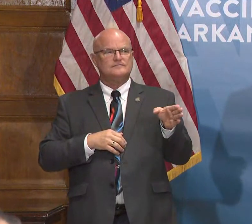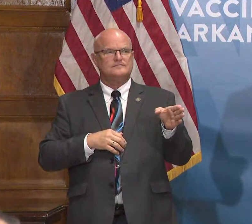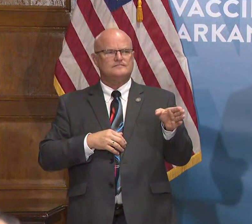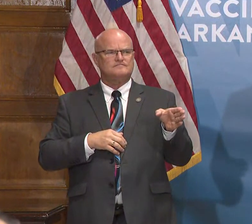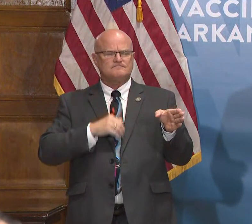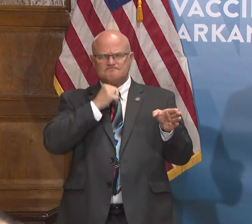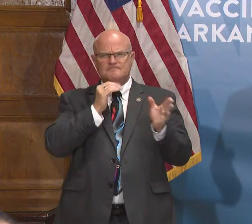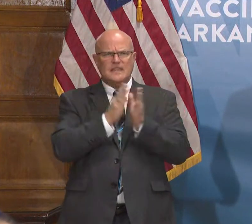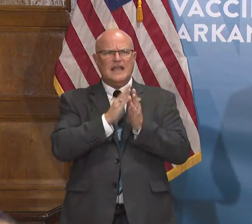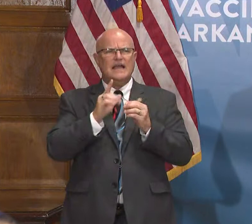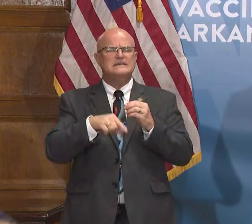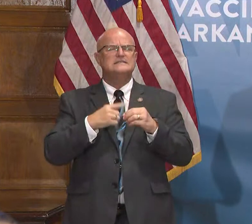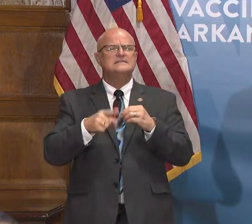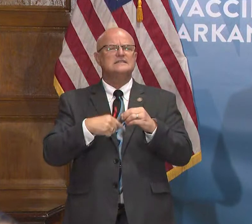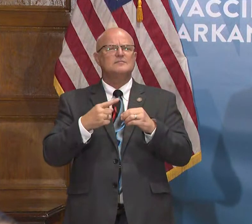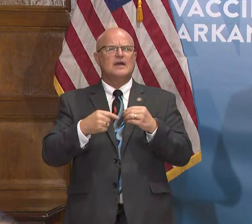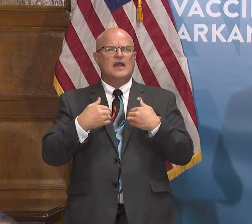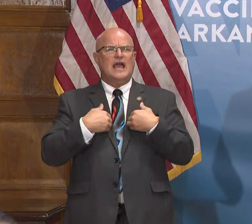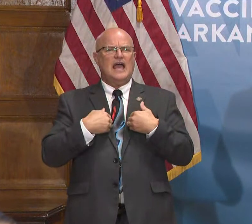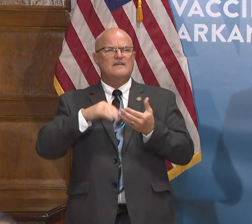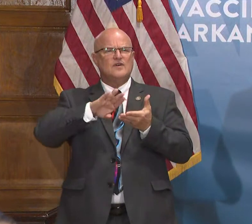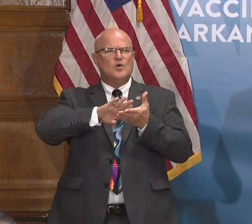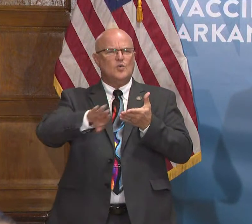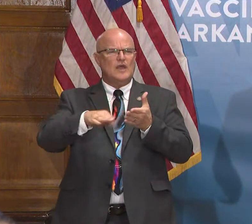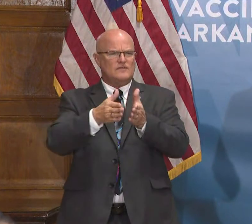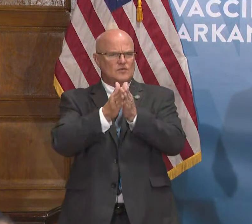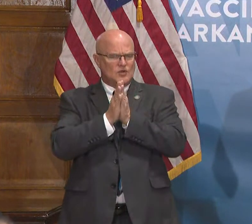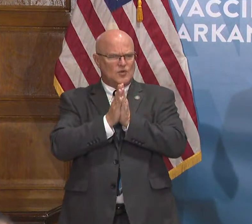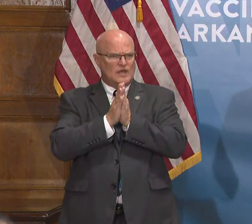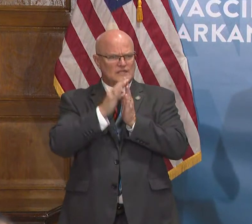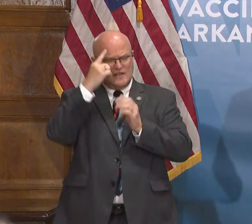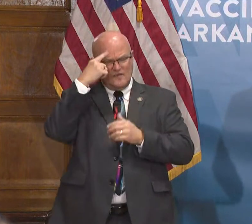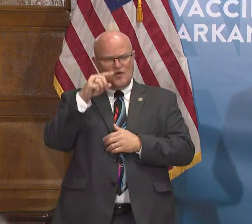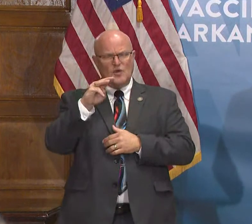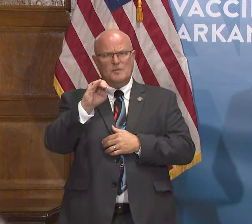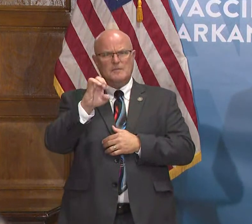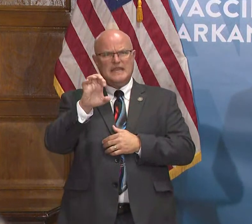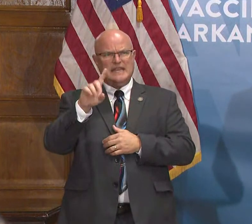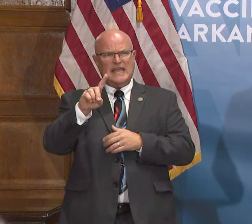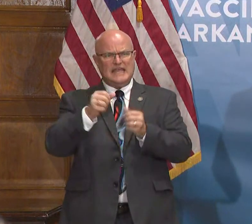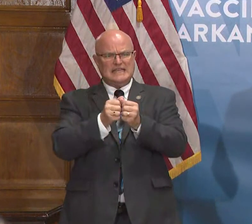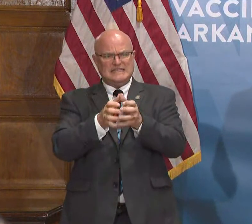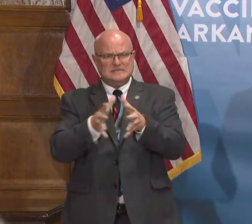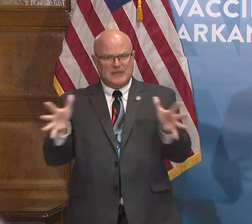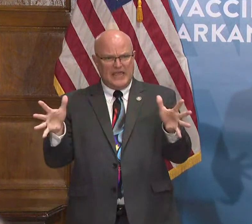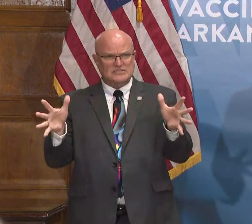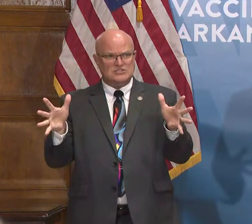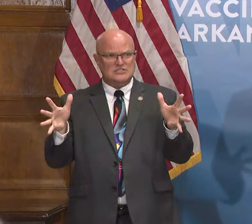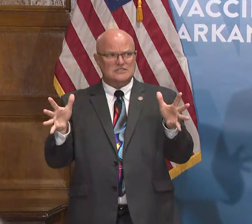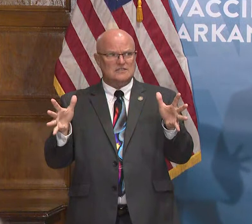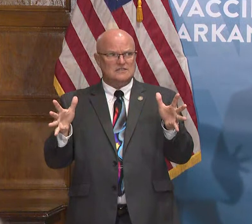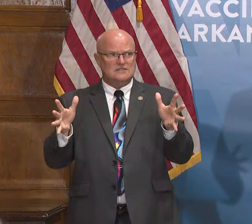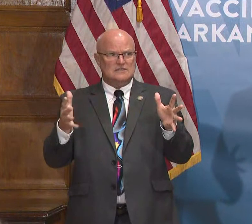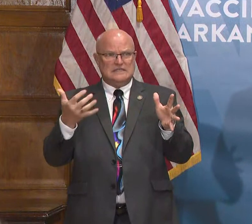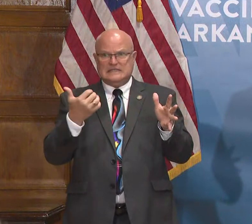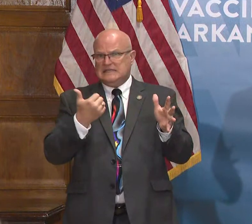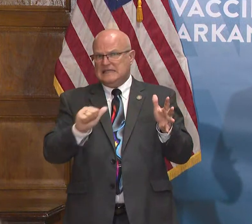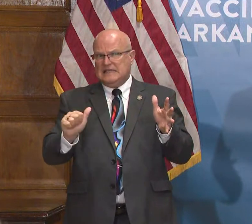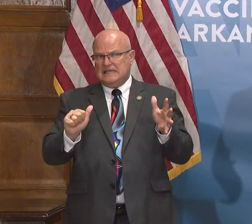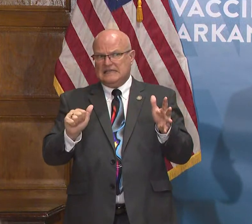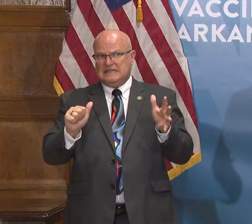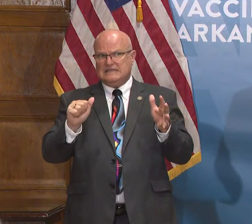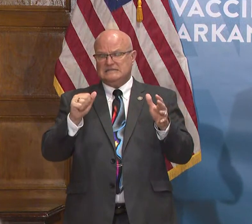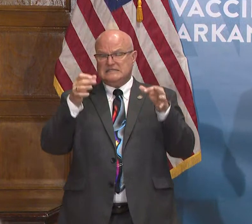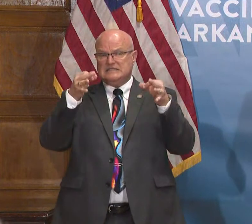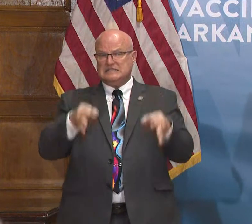Not asked about, you have a waiver request for Medicaid expansion. Any update on where you are or when you expect